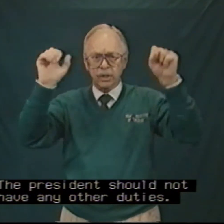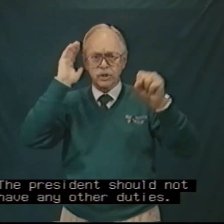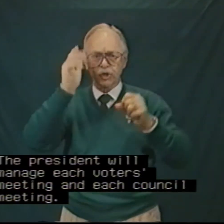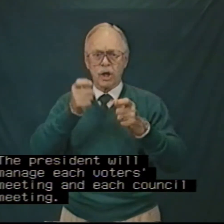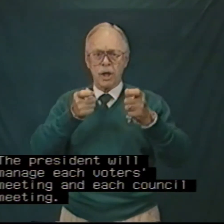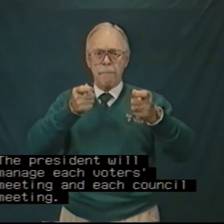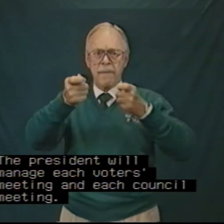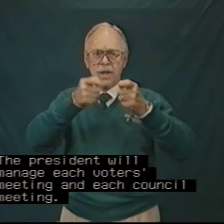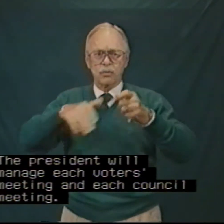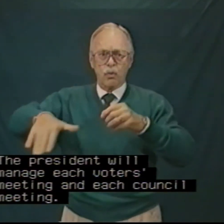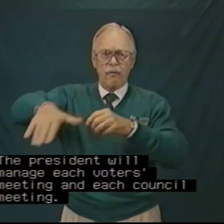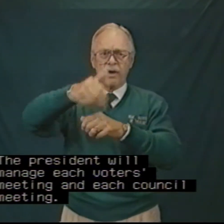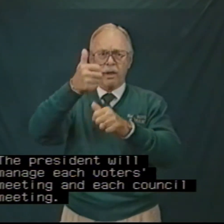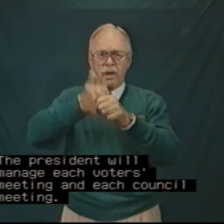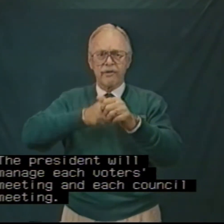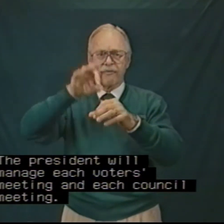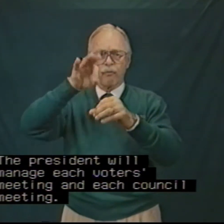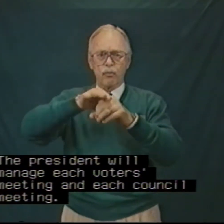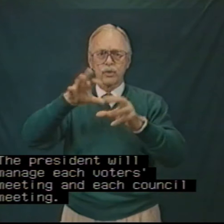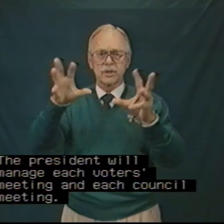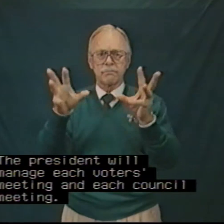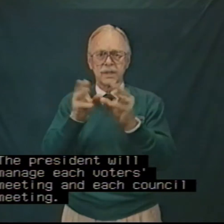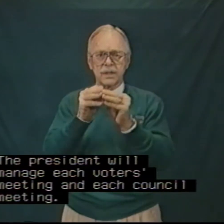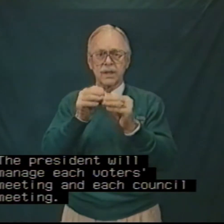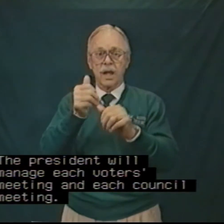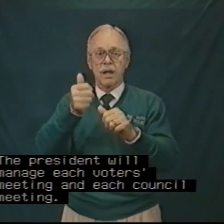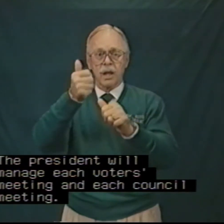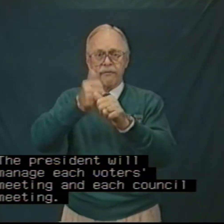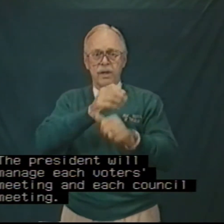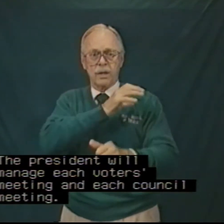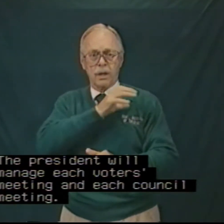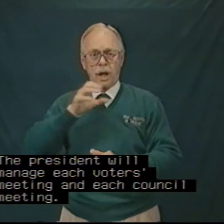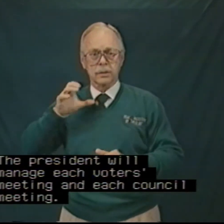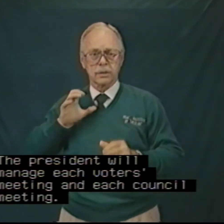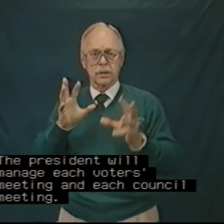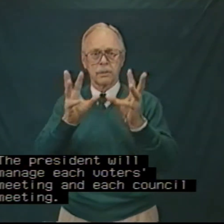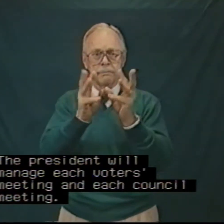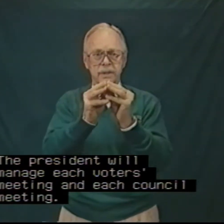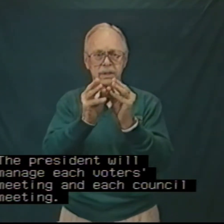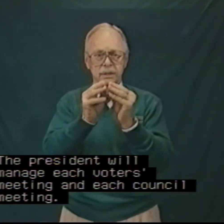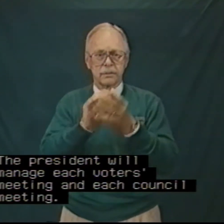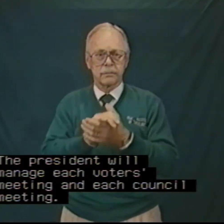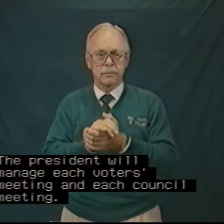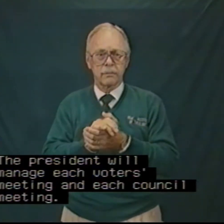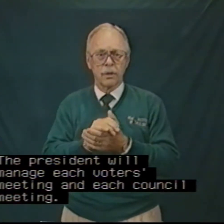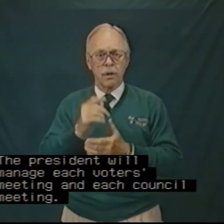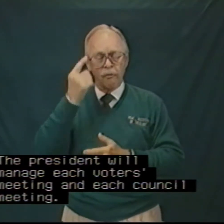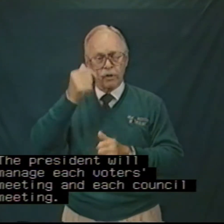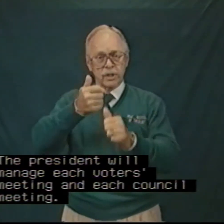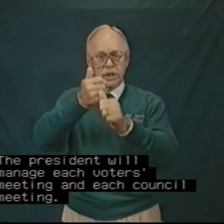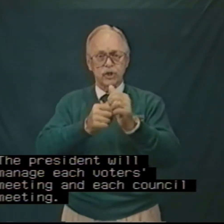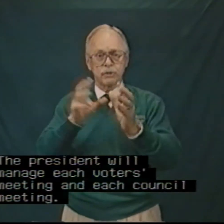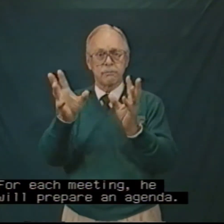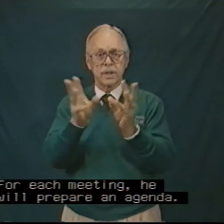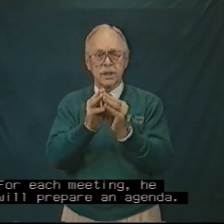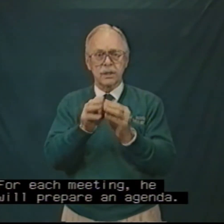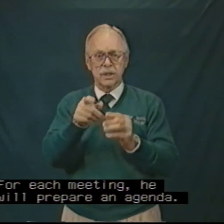President will manage each voters' meeting and each council meeting. For each meeting, he will prepare an